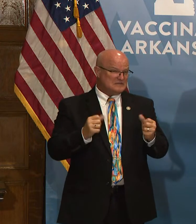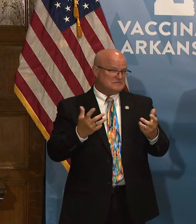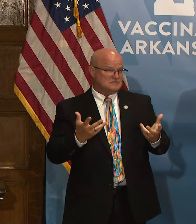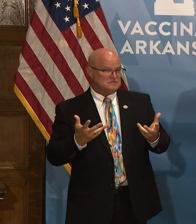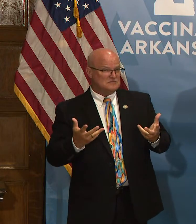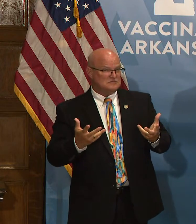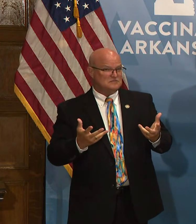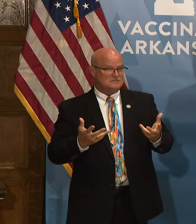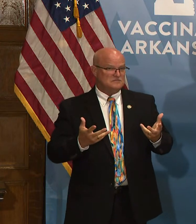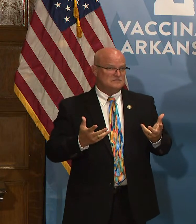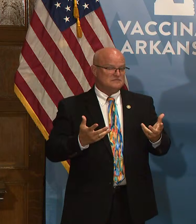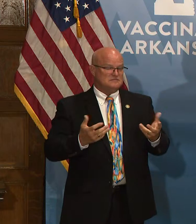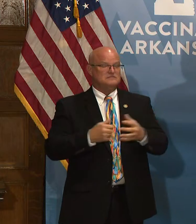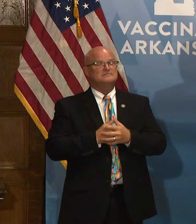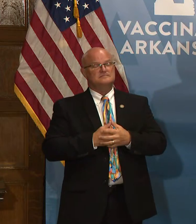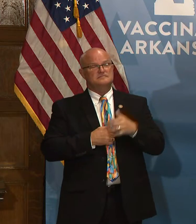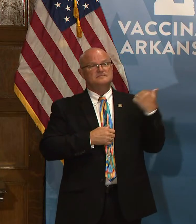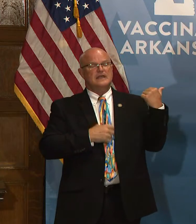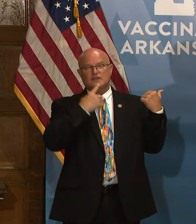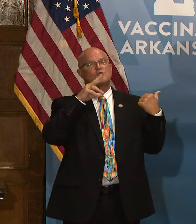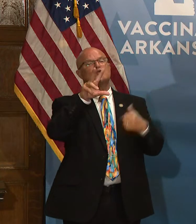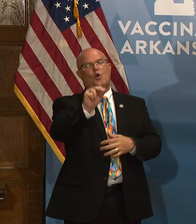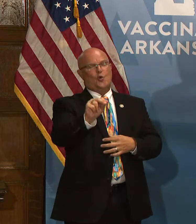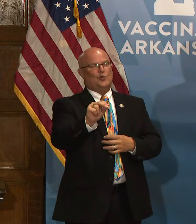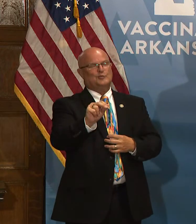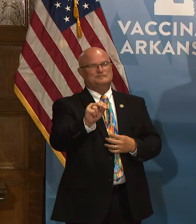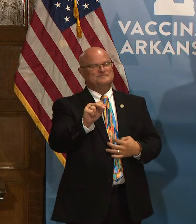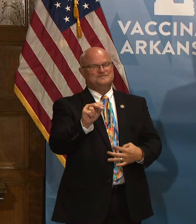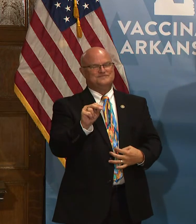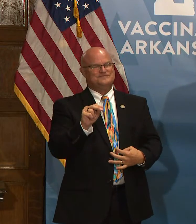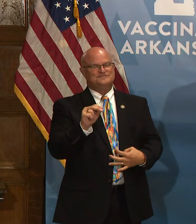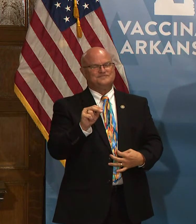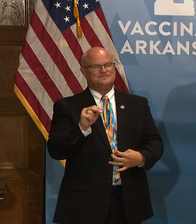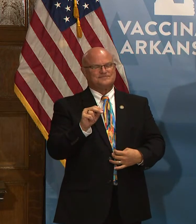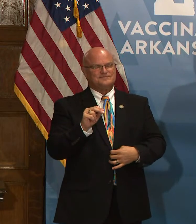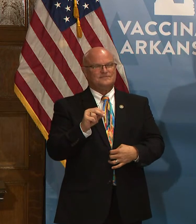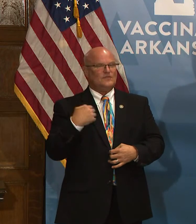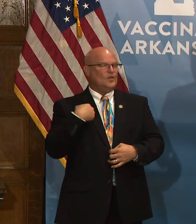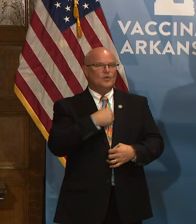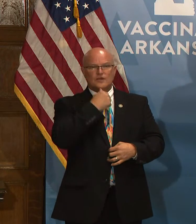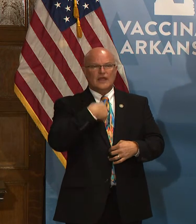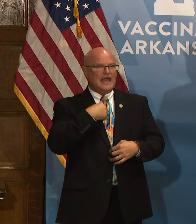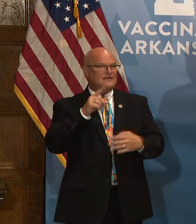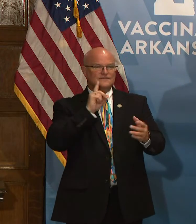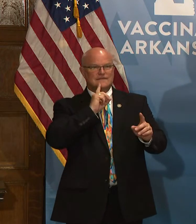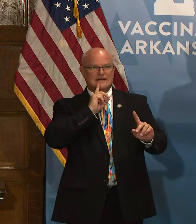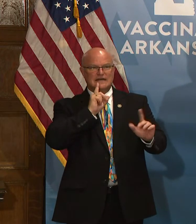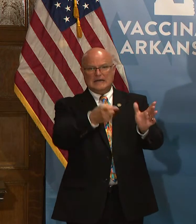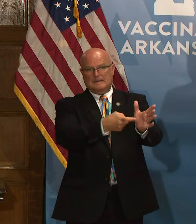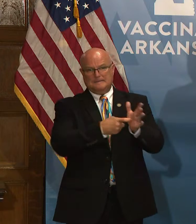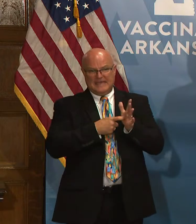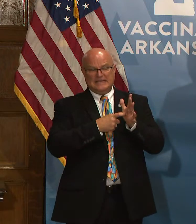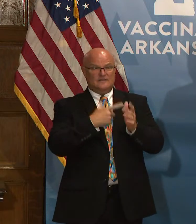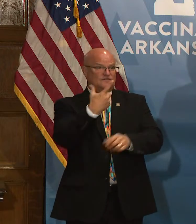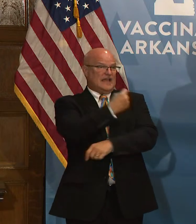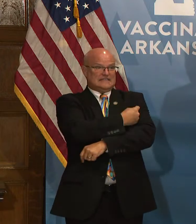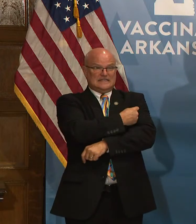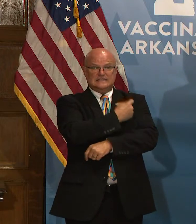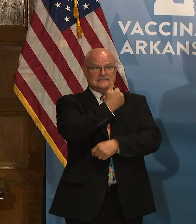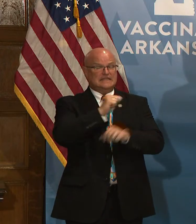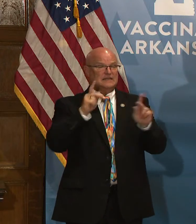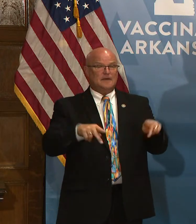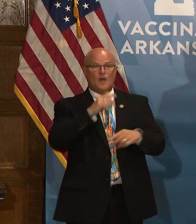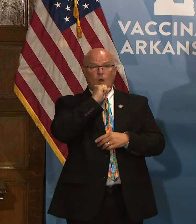a authority. And the answer is no. I mean, we don't have a mandate for vaccination for